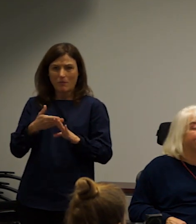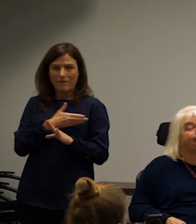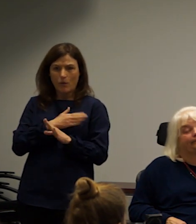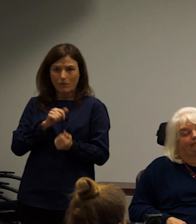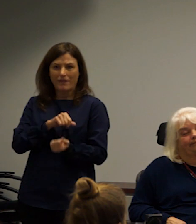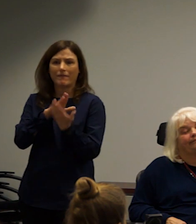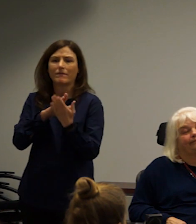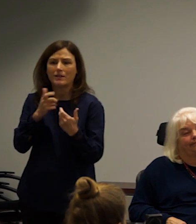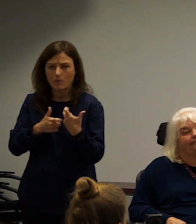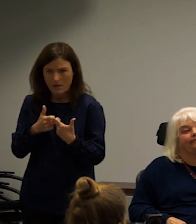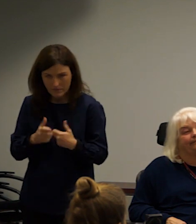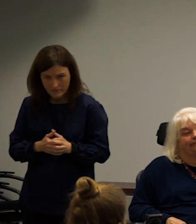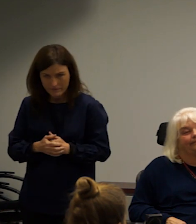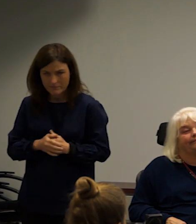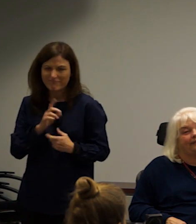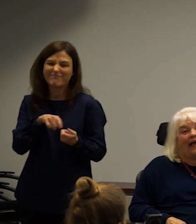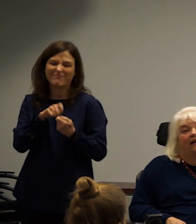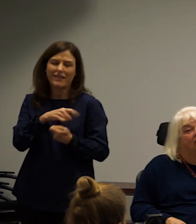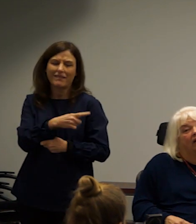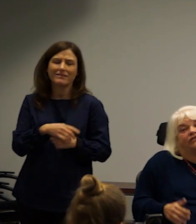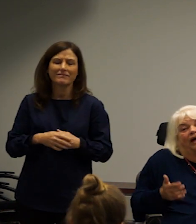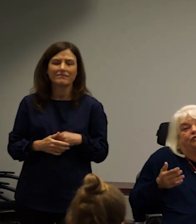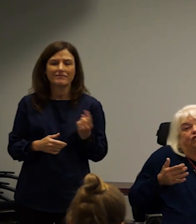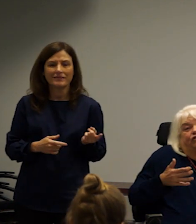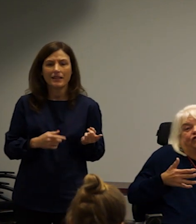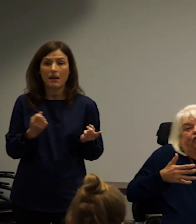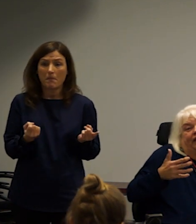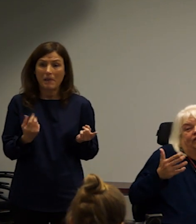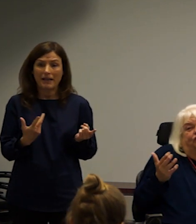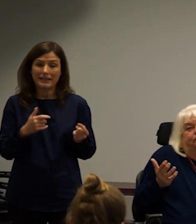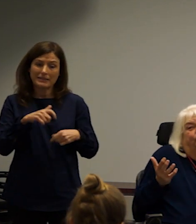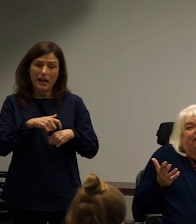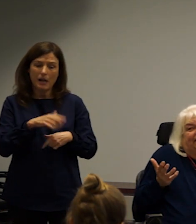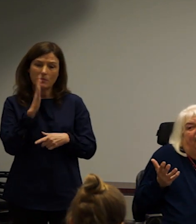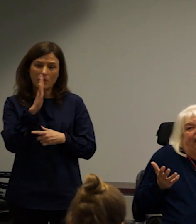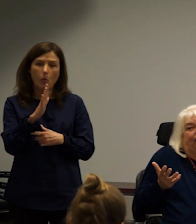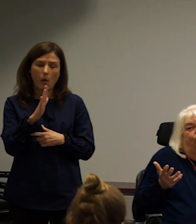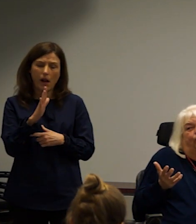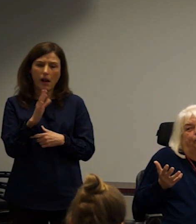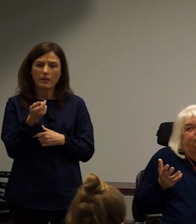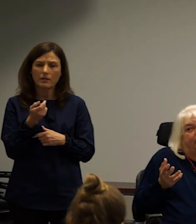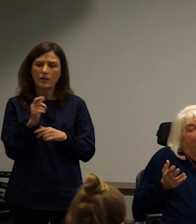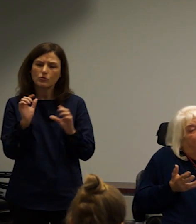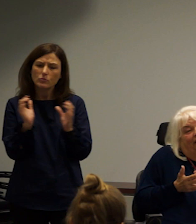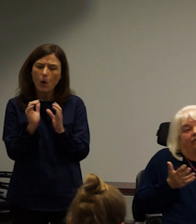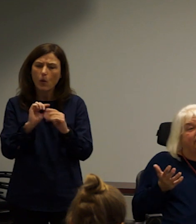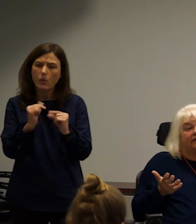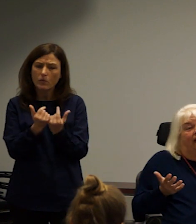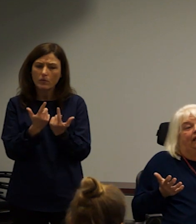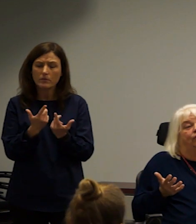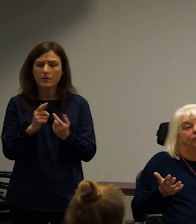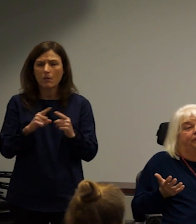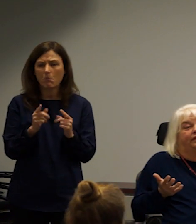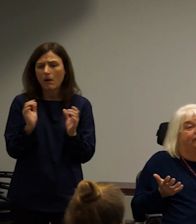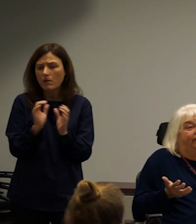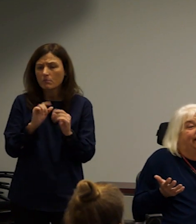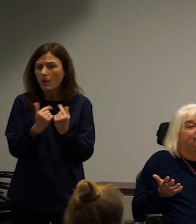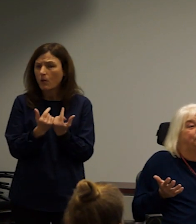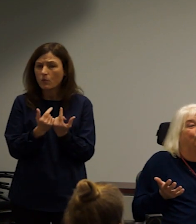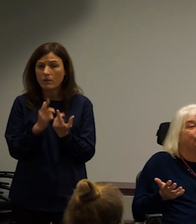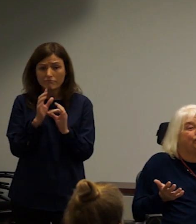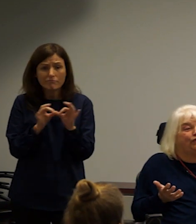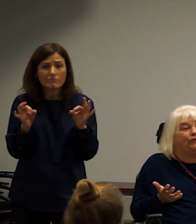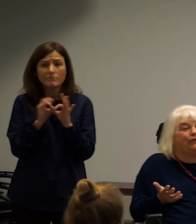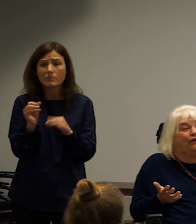Right, exactly. So, and a lot of times you're just going to get really tiny groups, but even the tiny group,